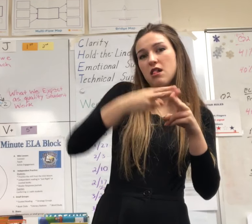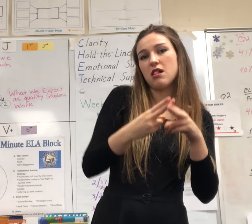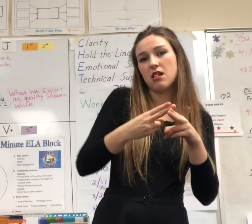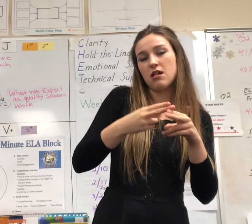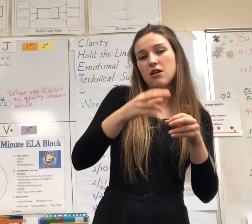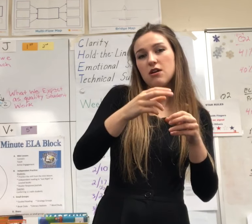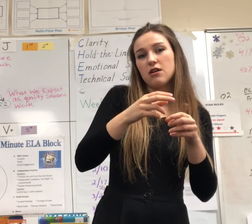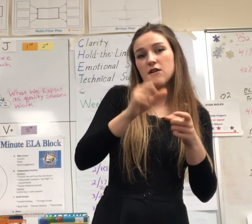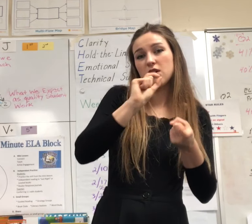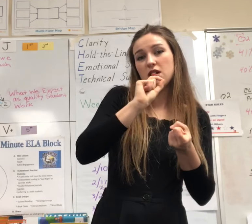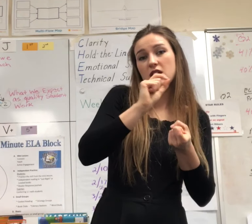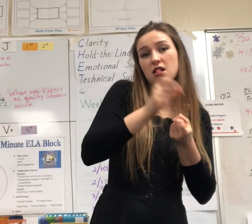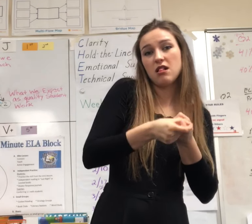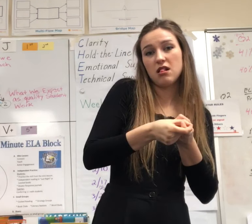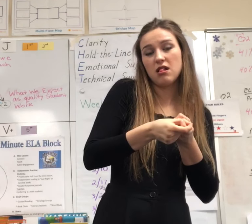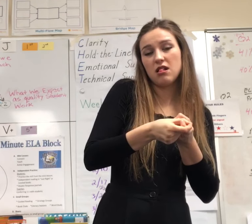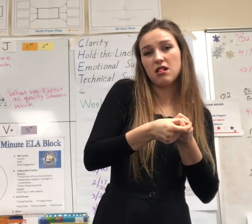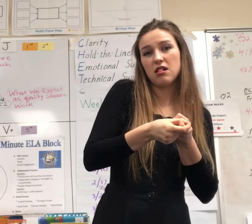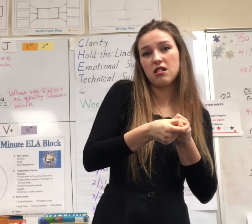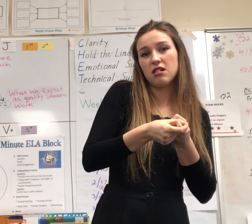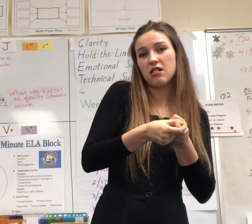the less it won't go as far?